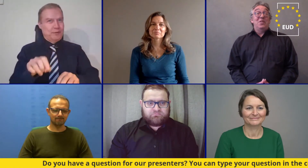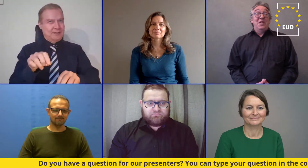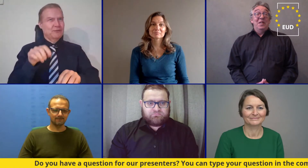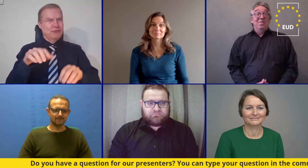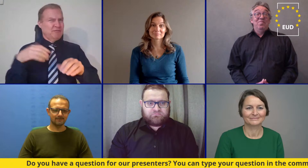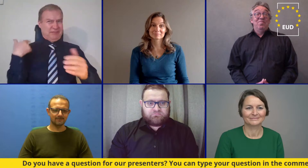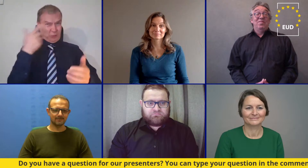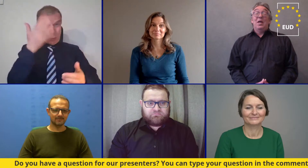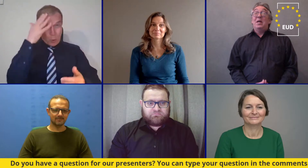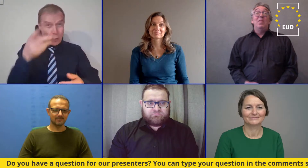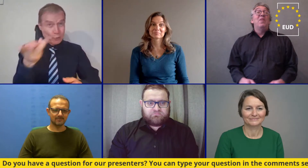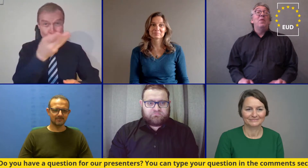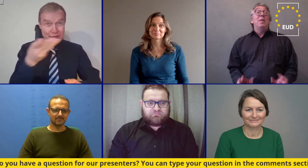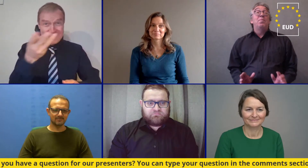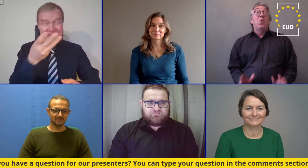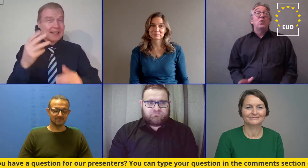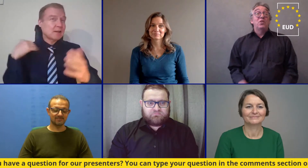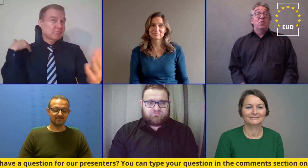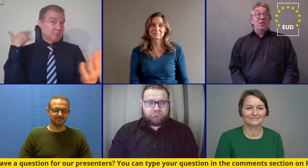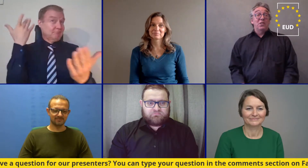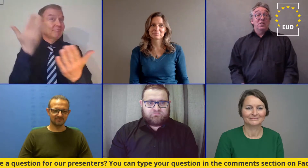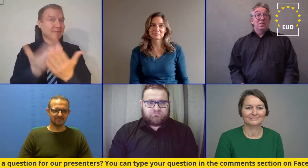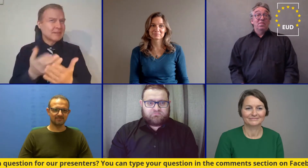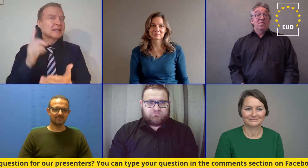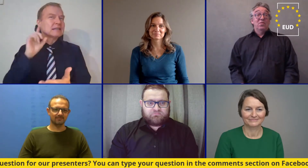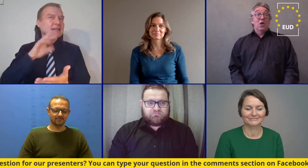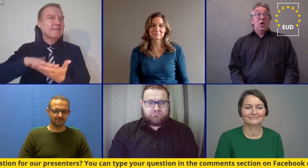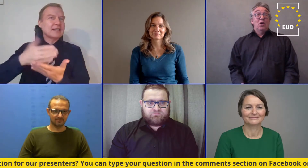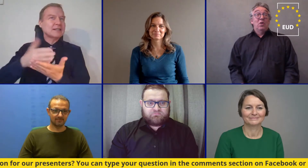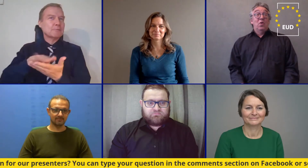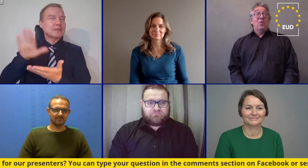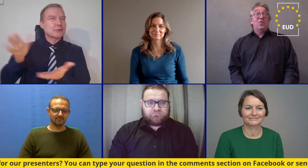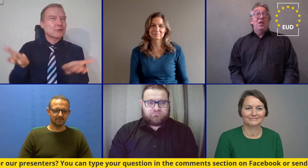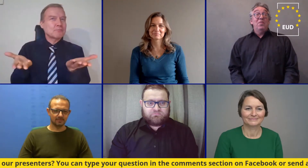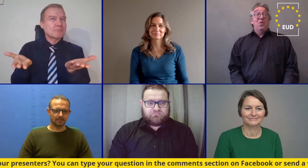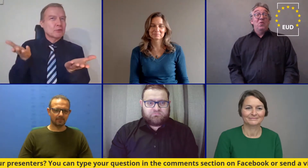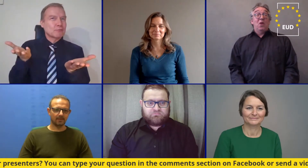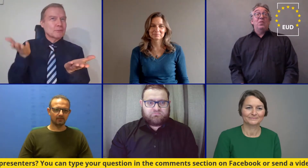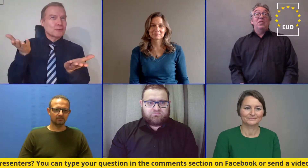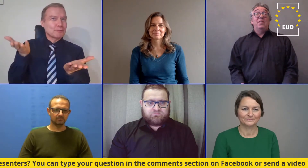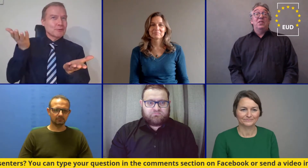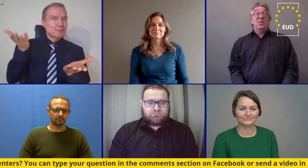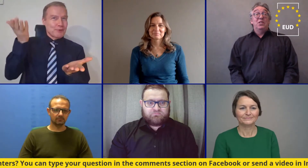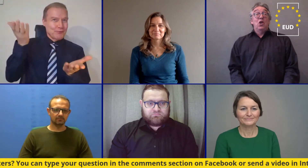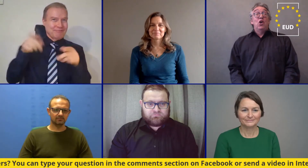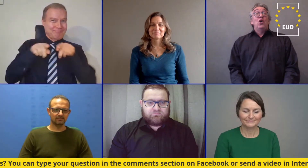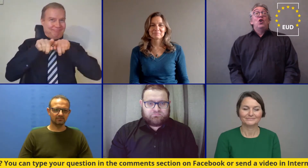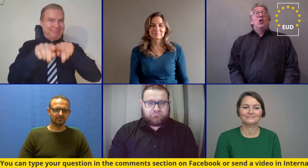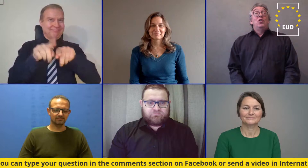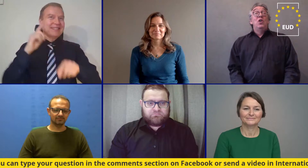Interesting and a very important question. All three of you are presenters